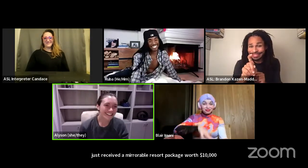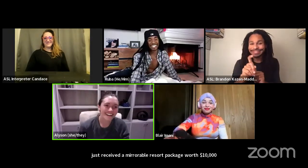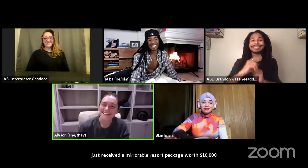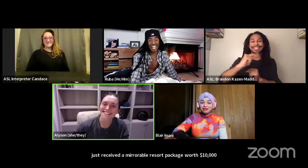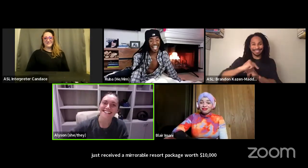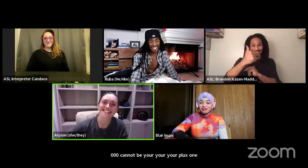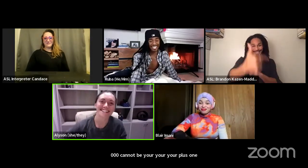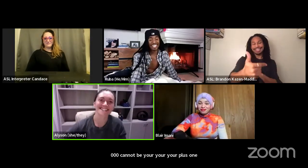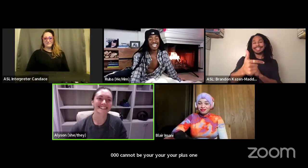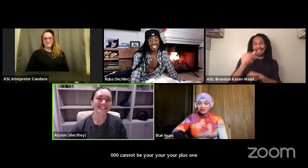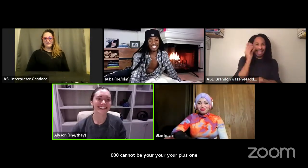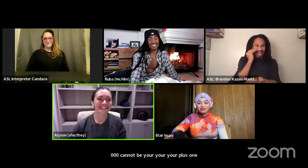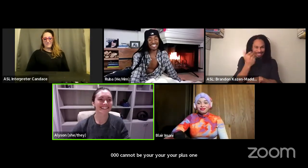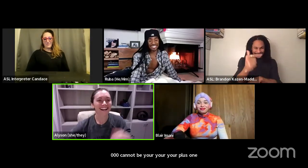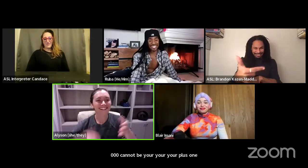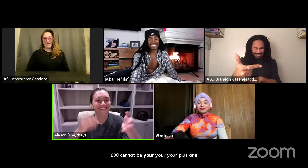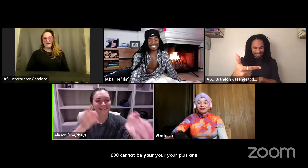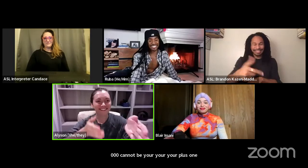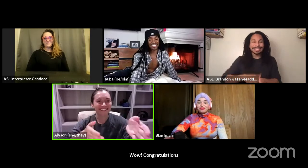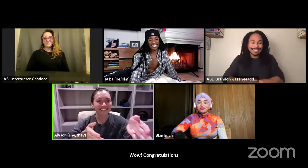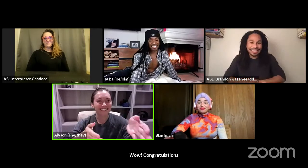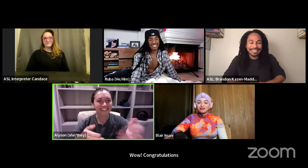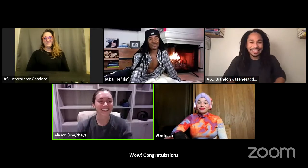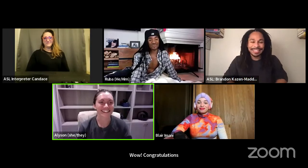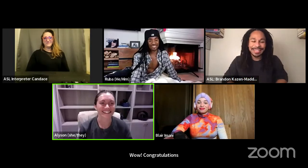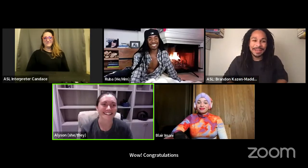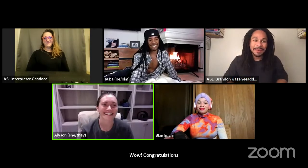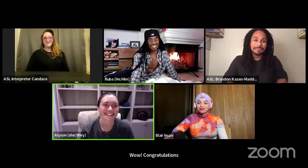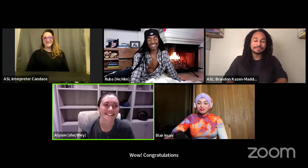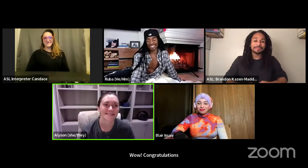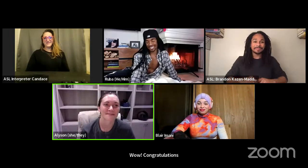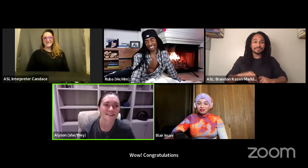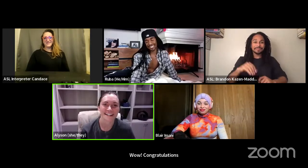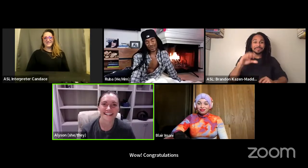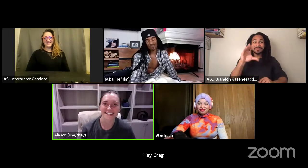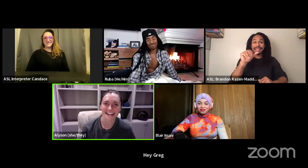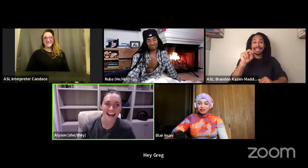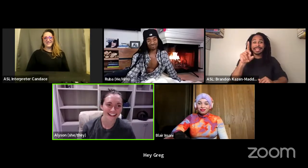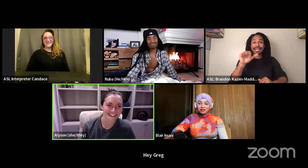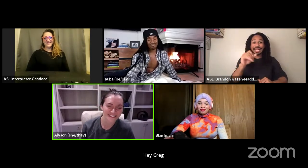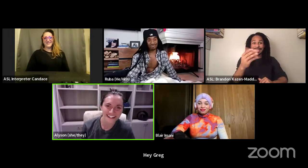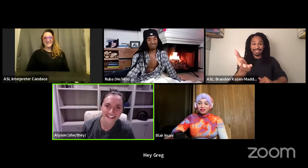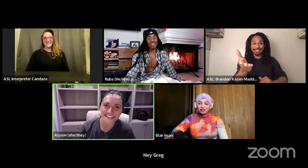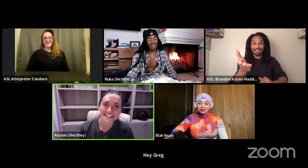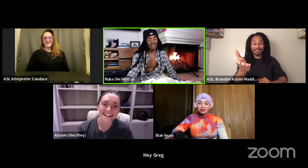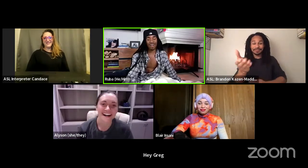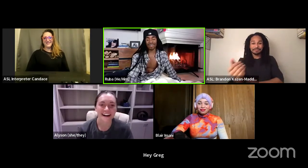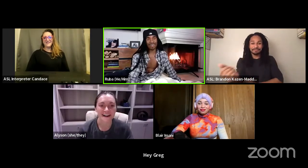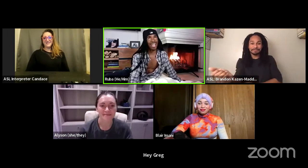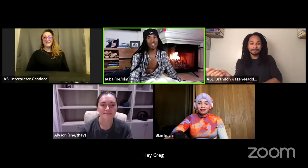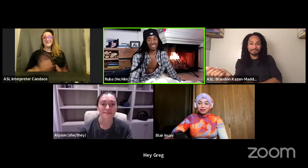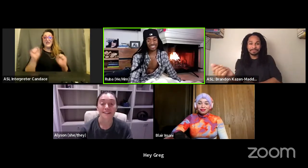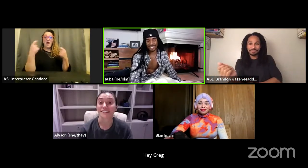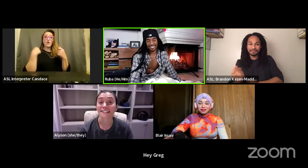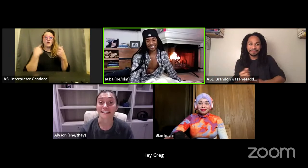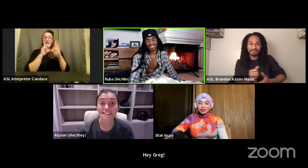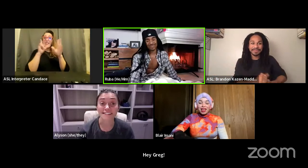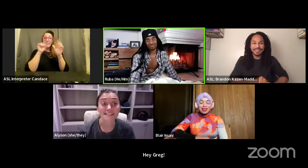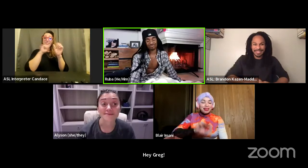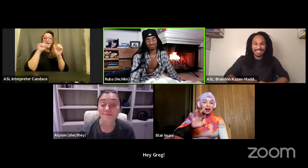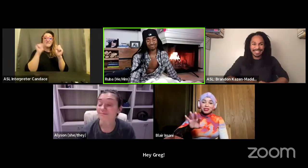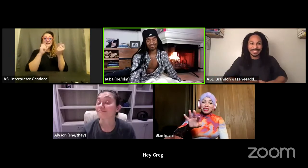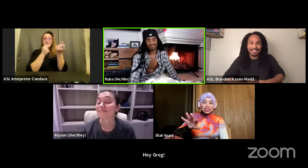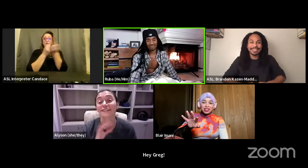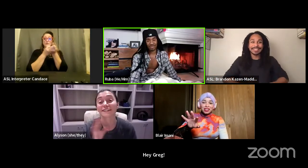Wow, congratulations, Elise. Congratulations. I love seeing the support in the chat as well.